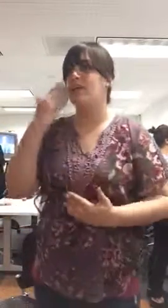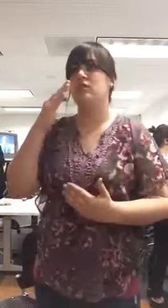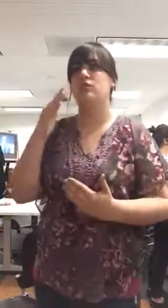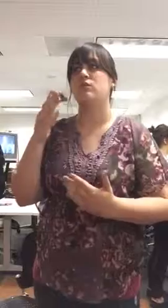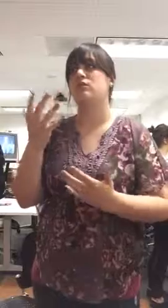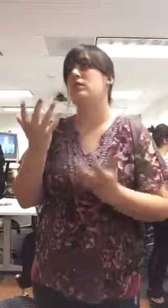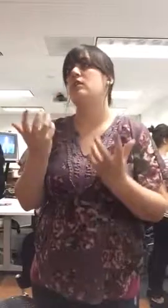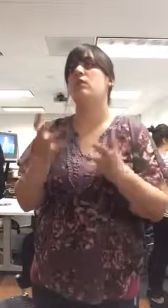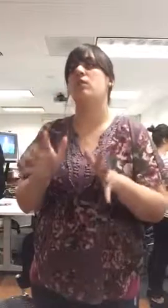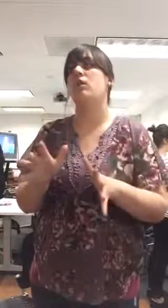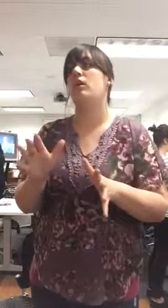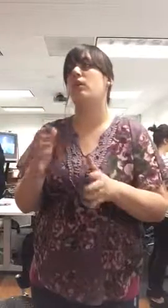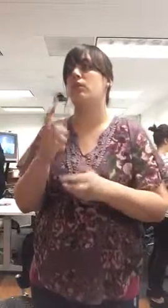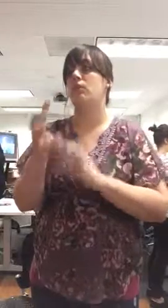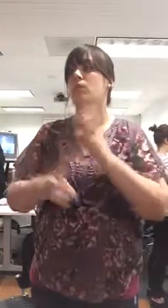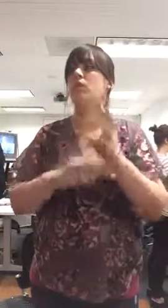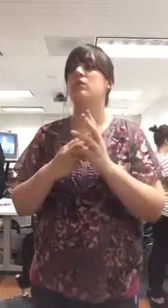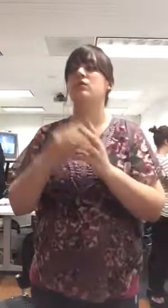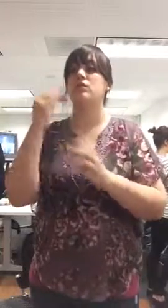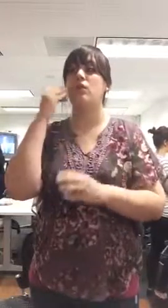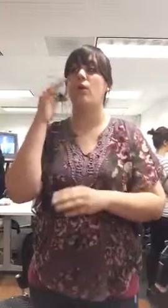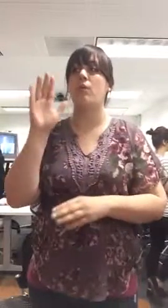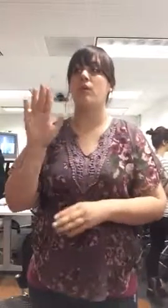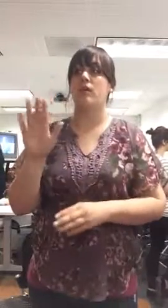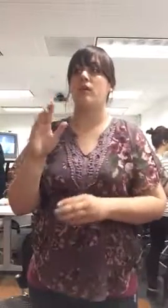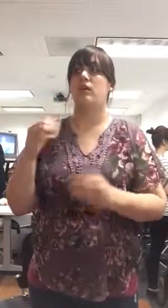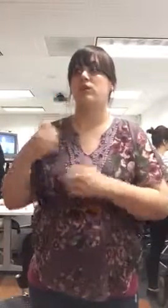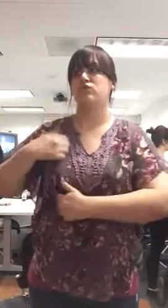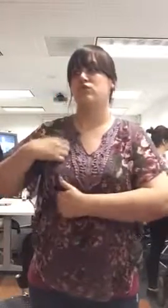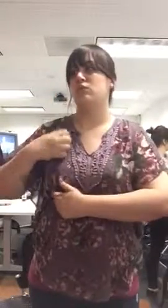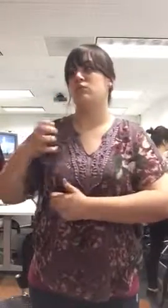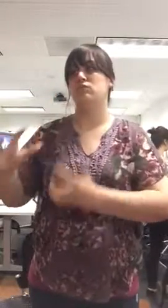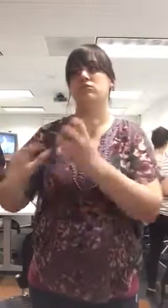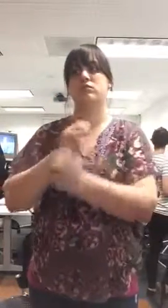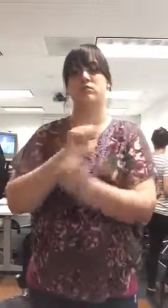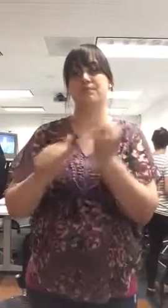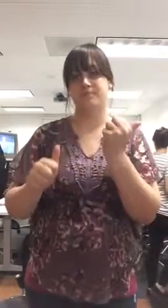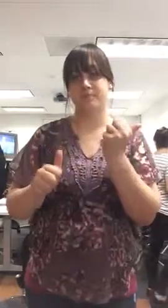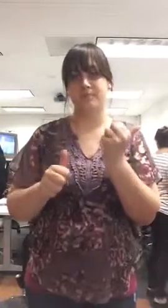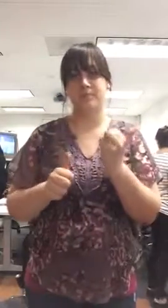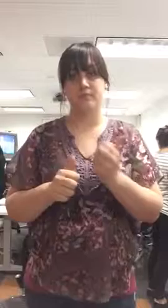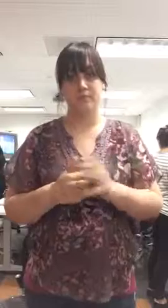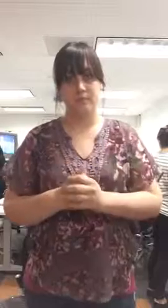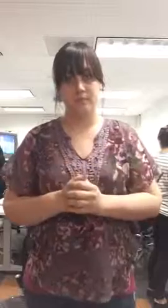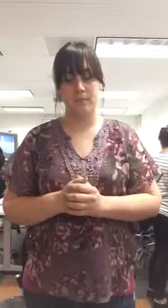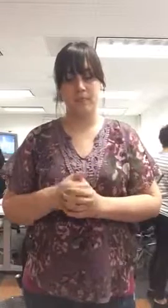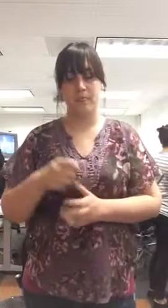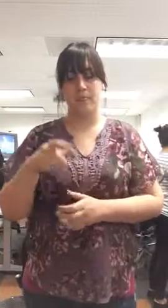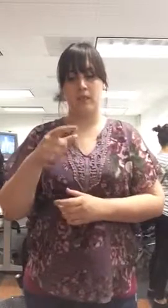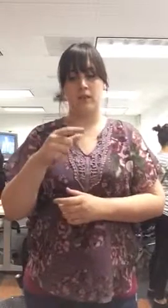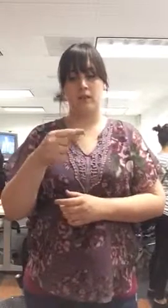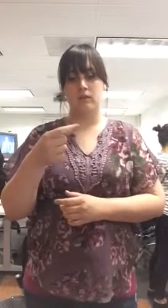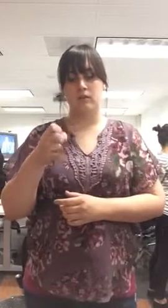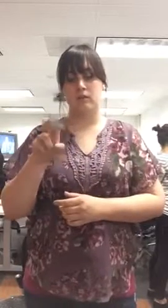out. There were elements in the American Army, General George Patton, that really didn't